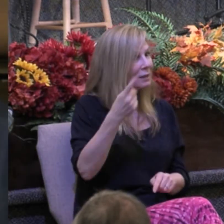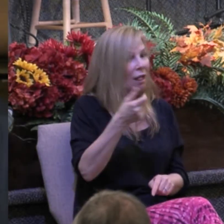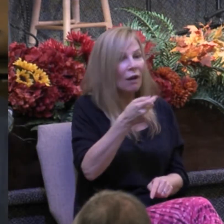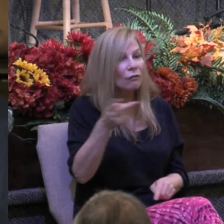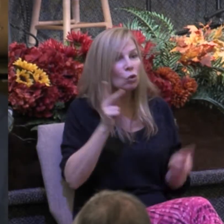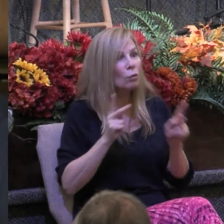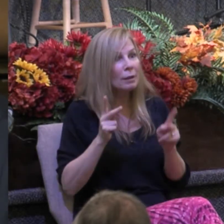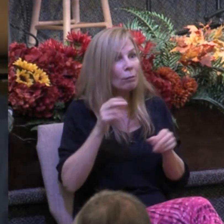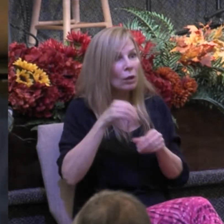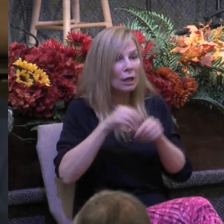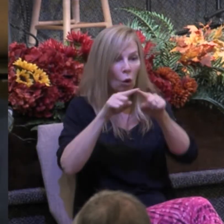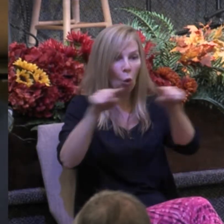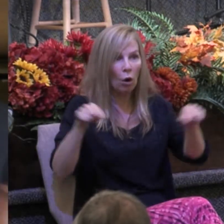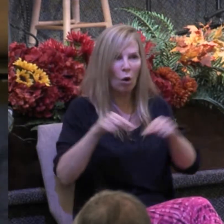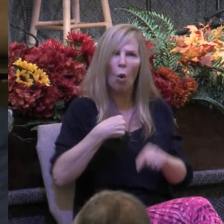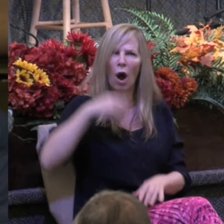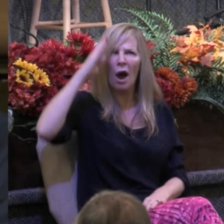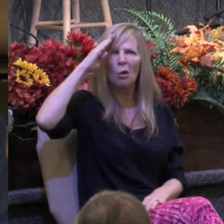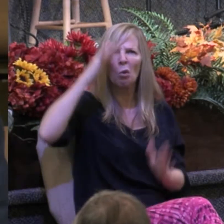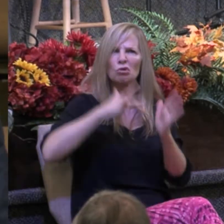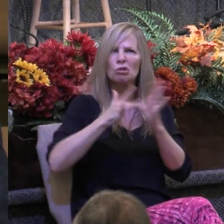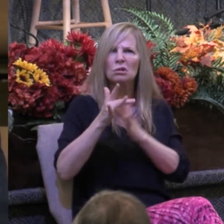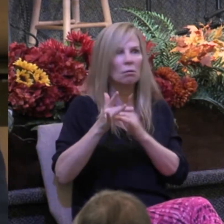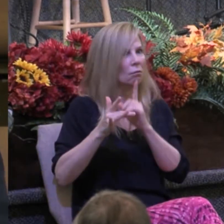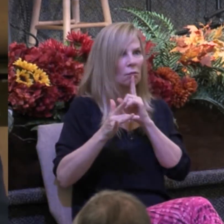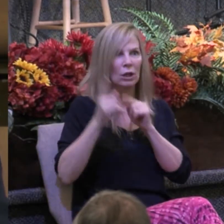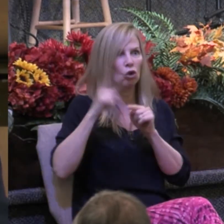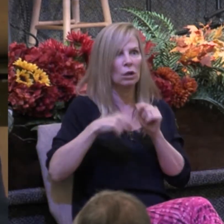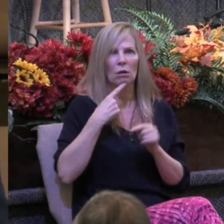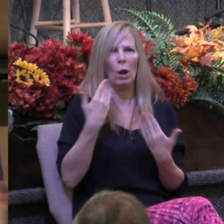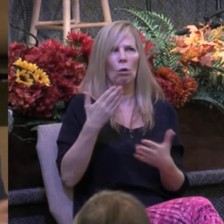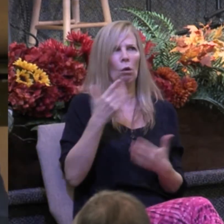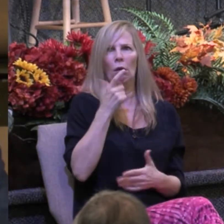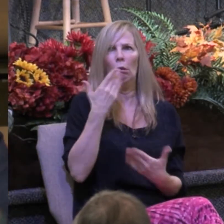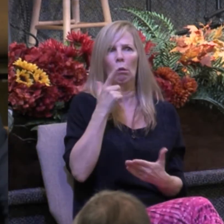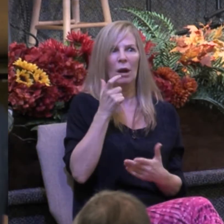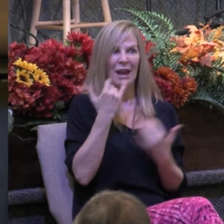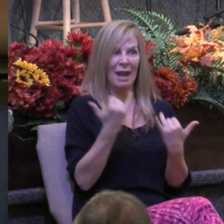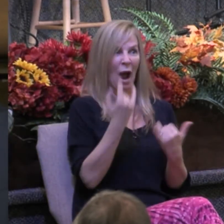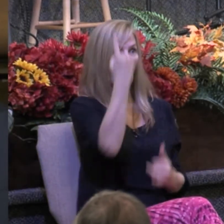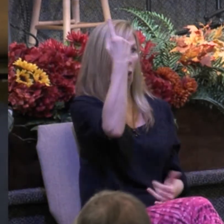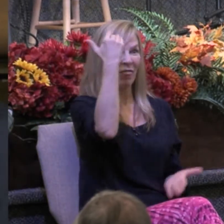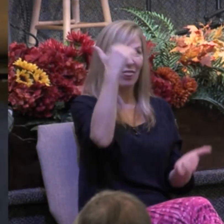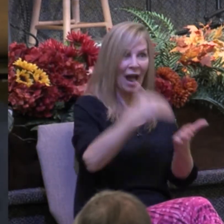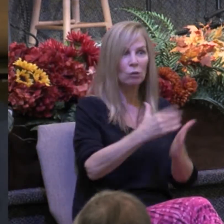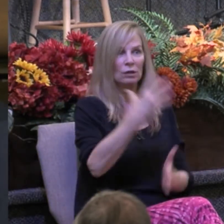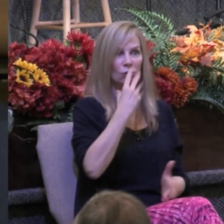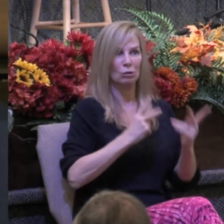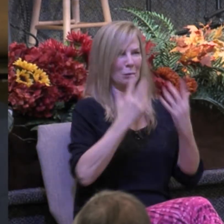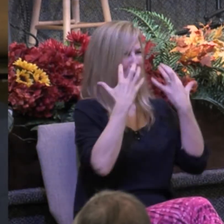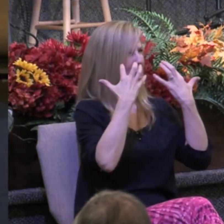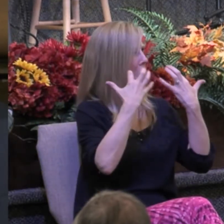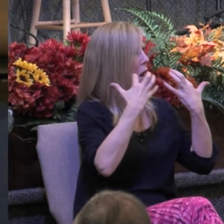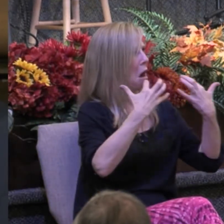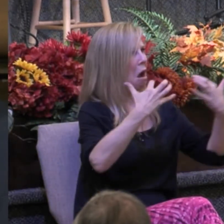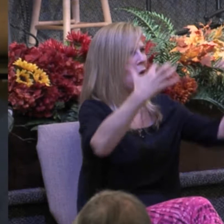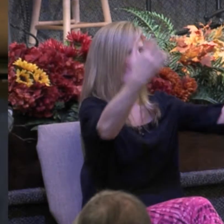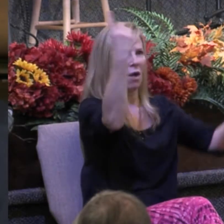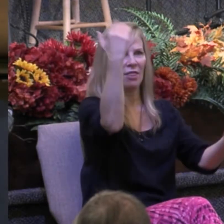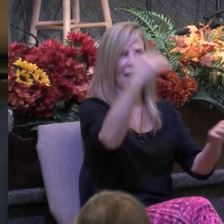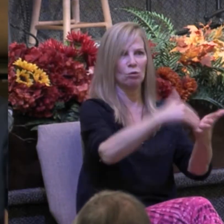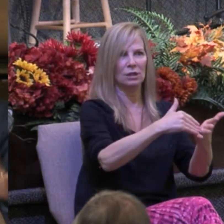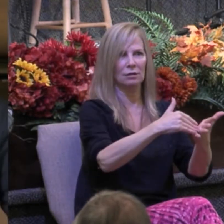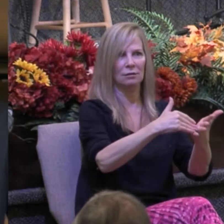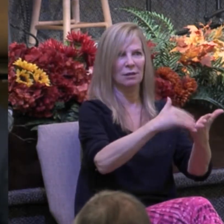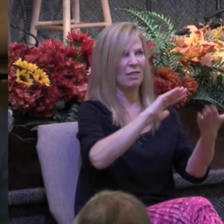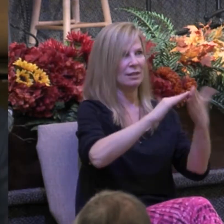in a courtyard that he knew Christ, that he was one of his followers. Now there are thousands of Jewish people in the